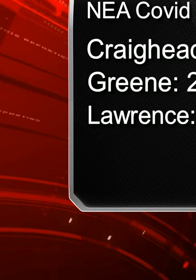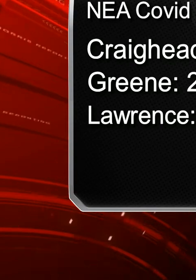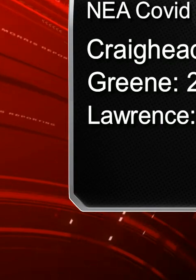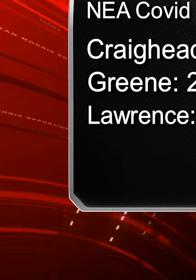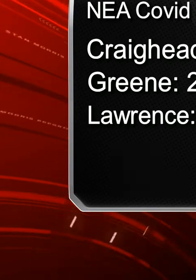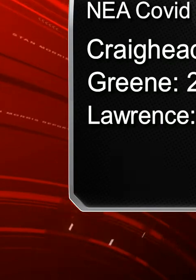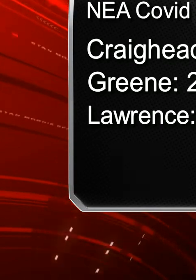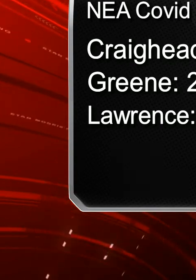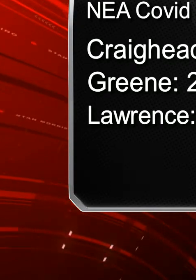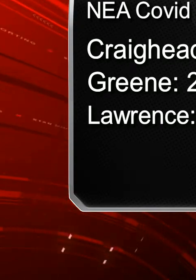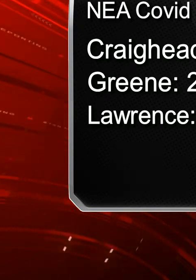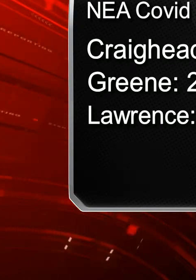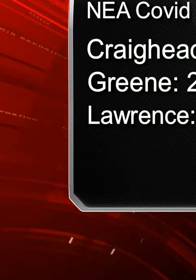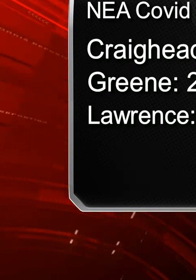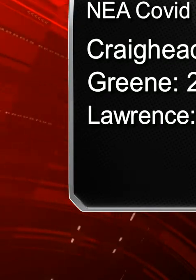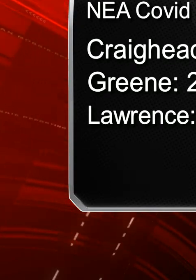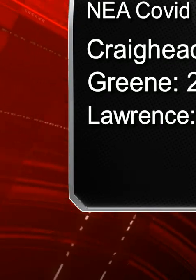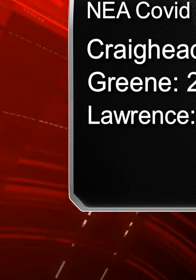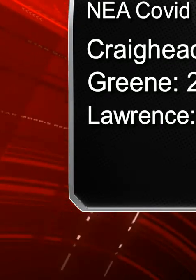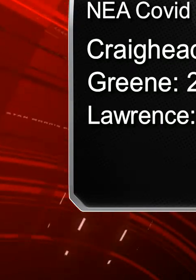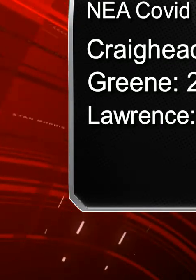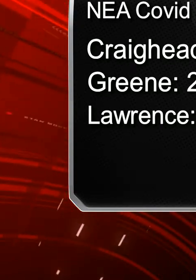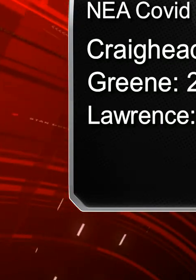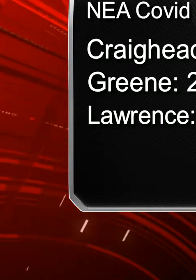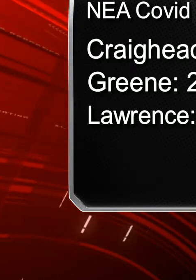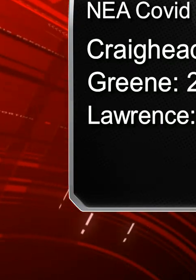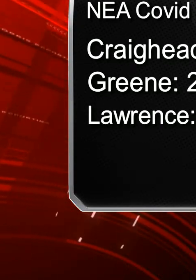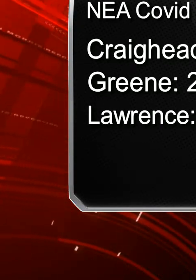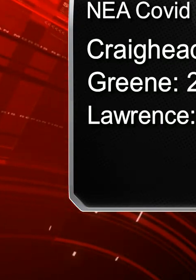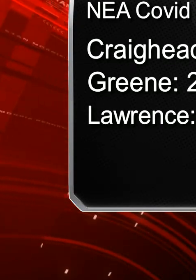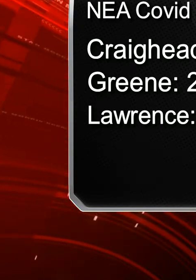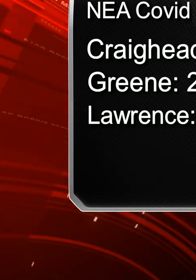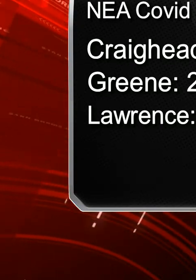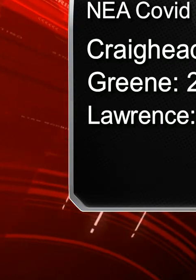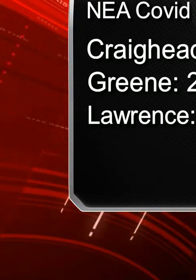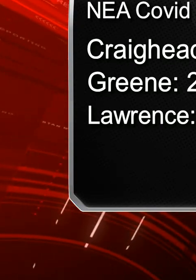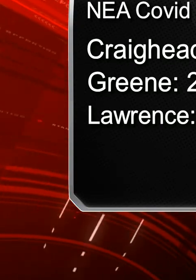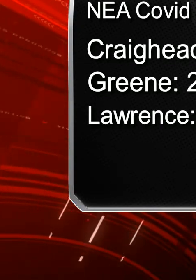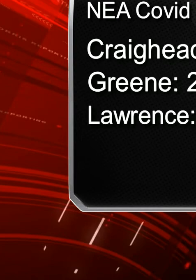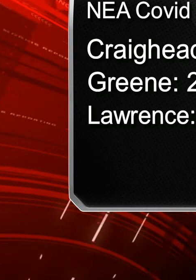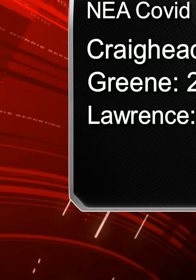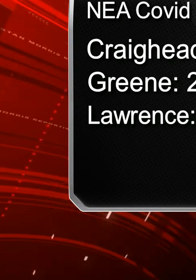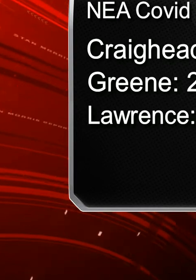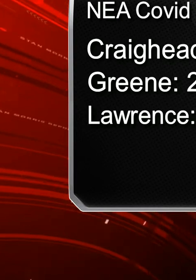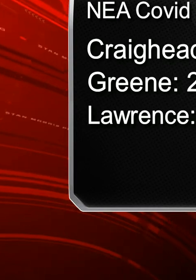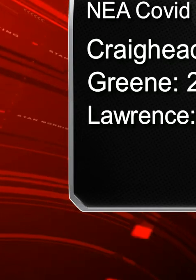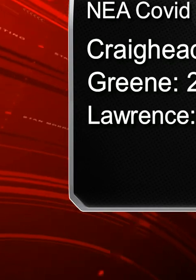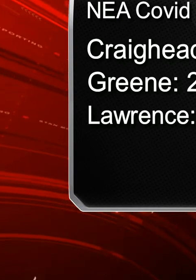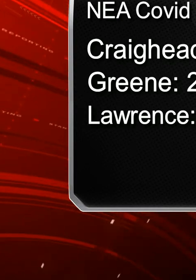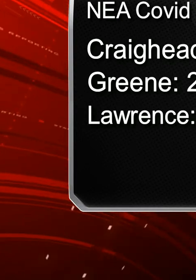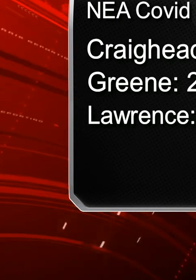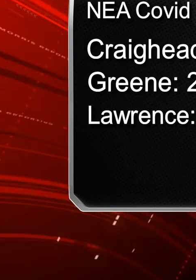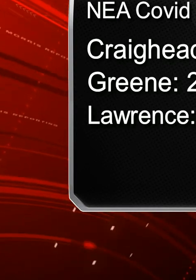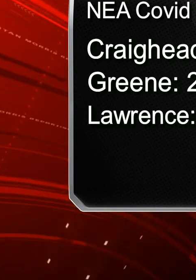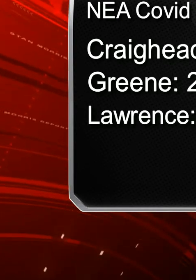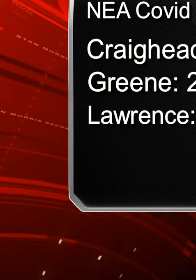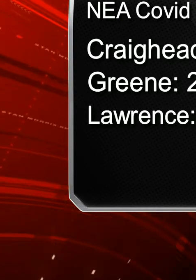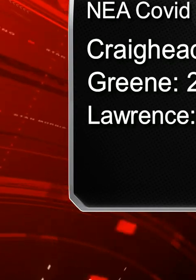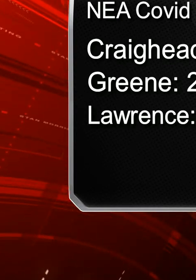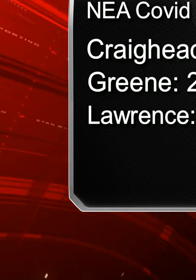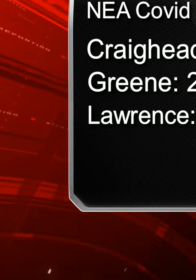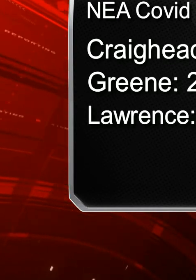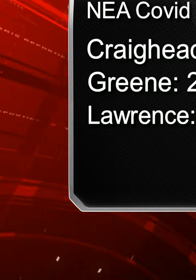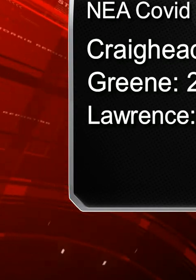numbers were yesterday. That's the best I can give you because the map, at least as of last check, had not yet been updated with today's numbers. It will be